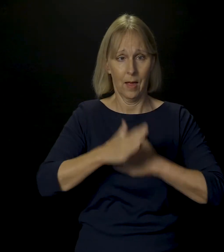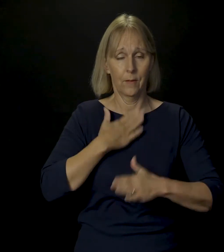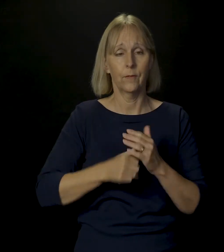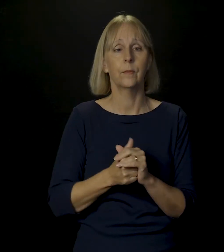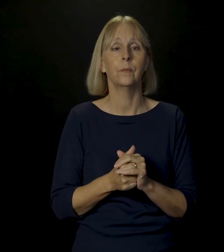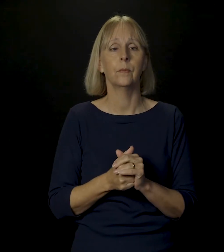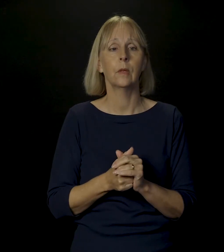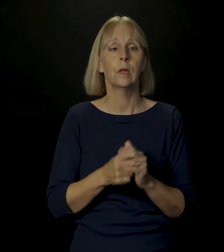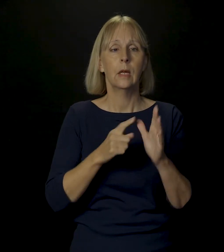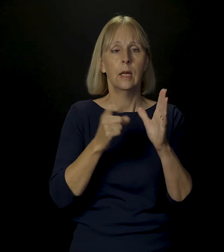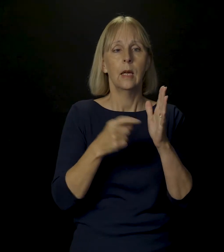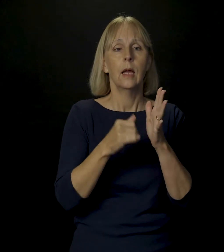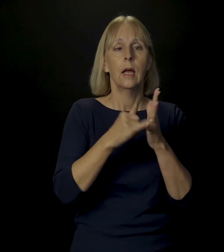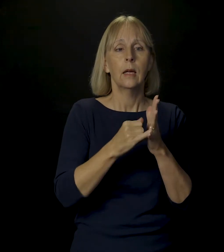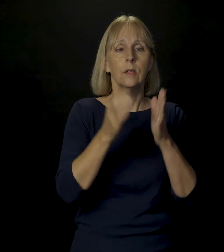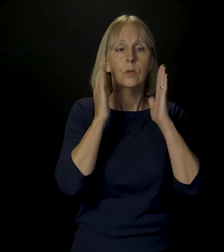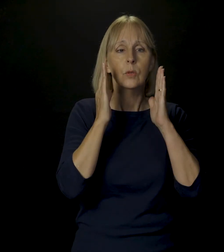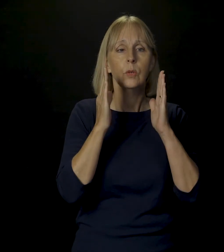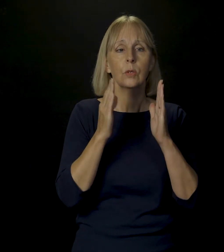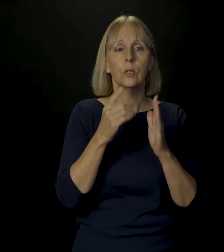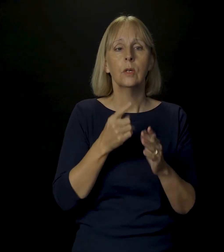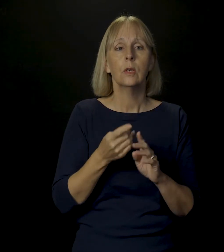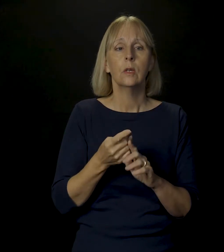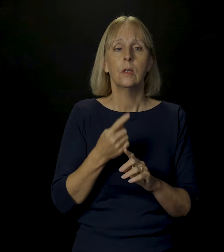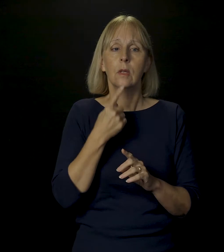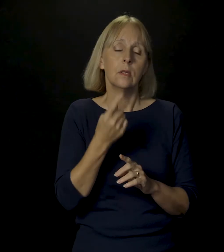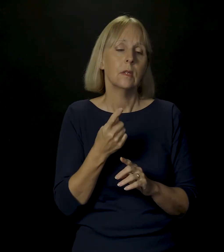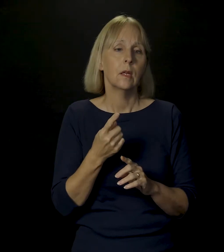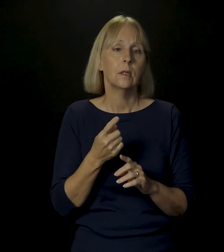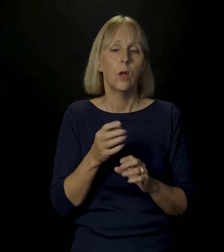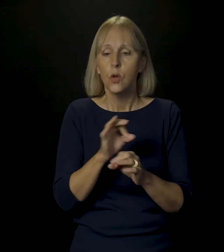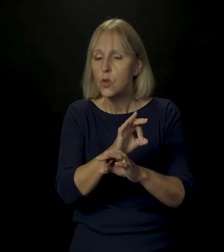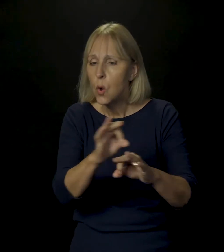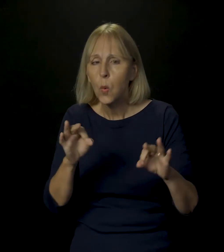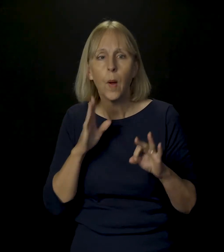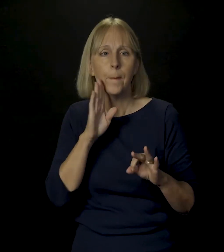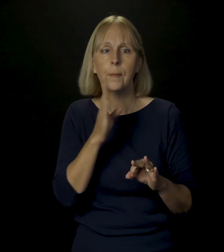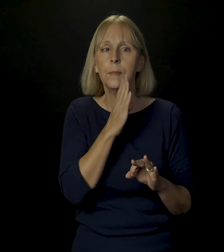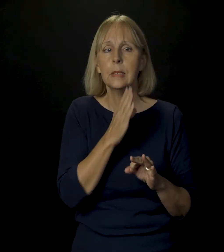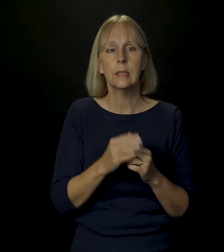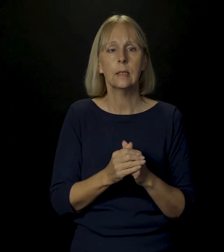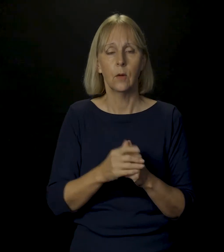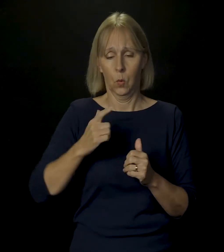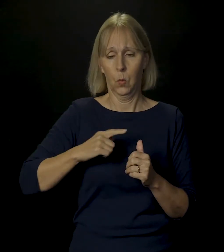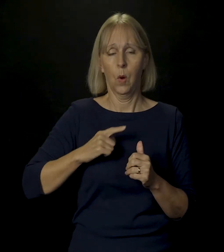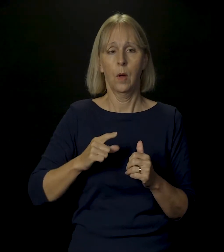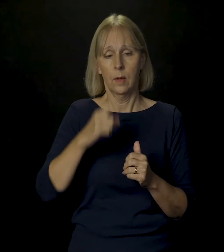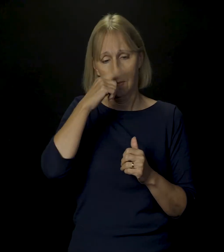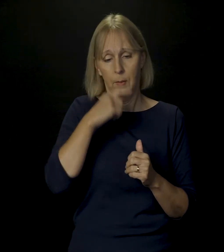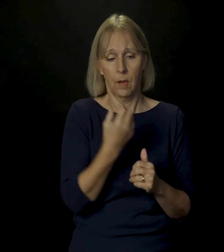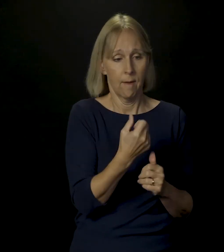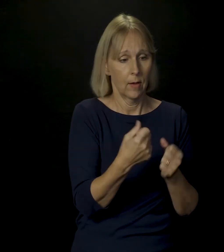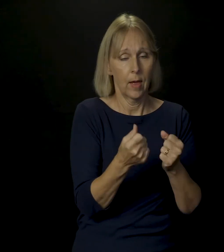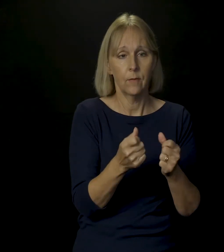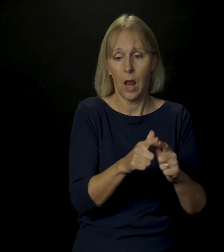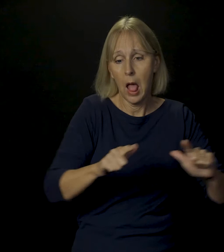Describes How The Early Church Shared What They Had There Was None Among Them Who Lacked Anything Those Who Owned Land Sold It And Shared The Proceeds